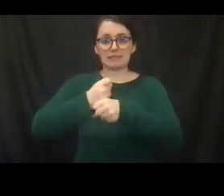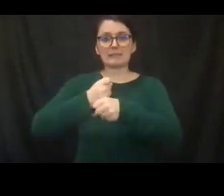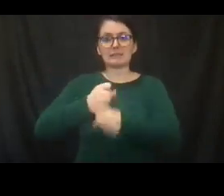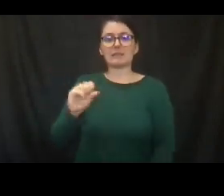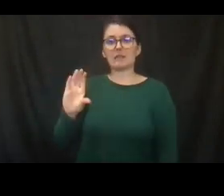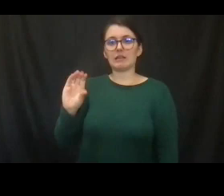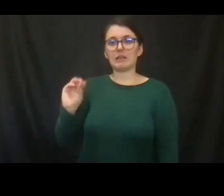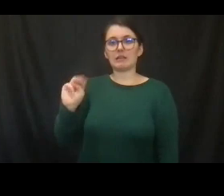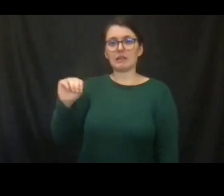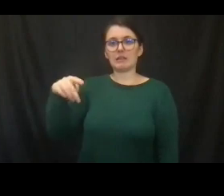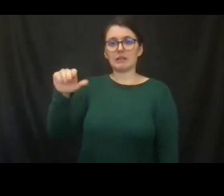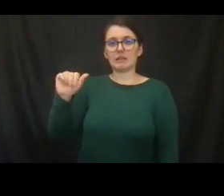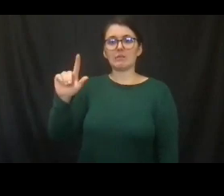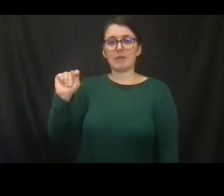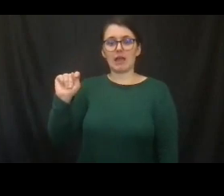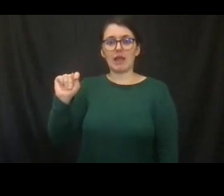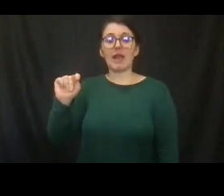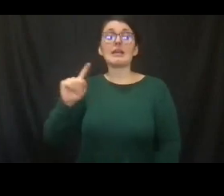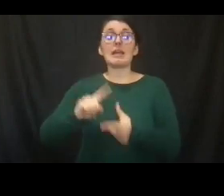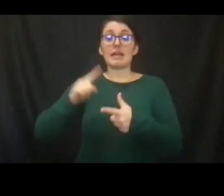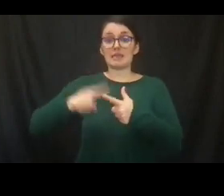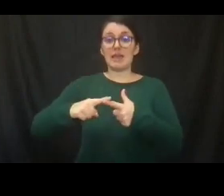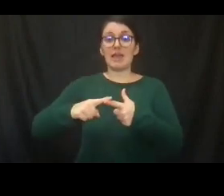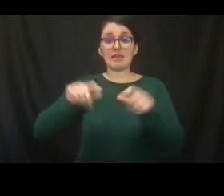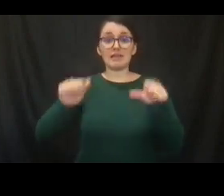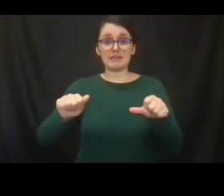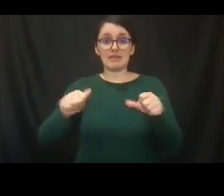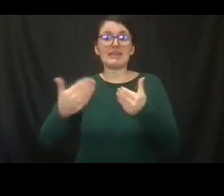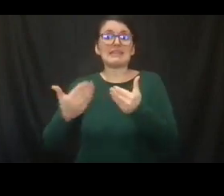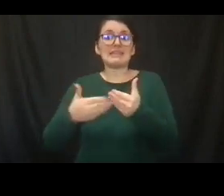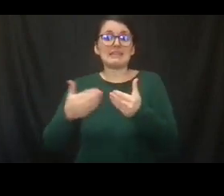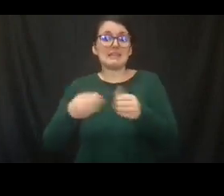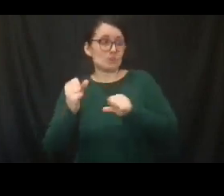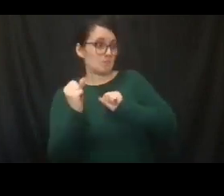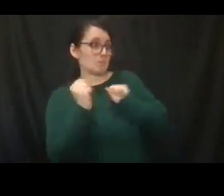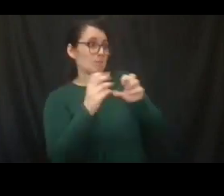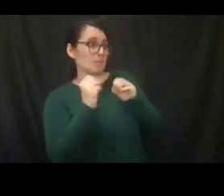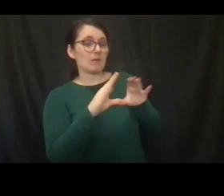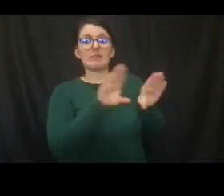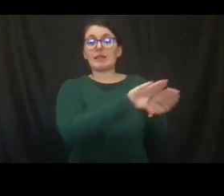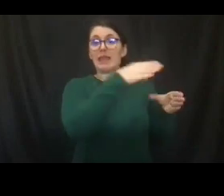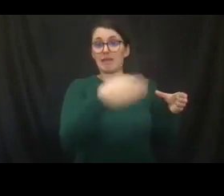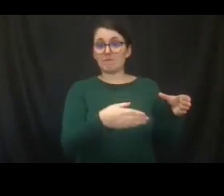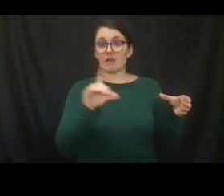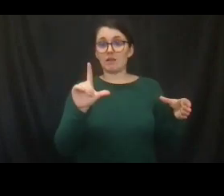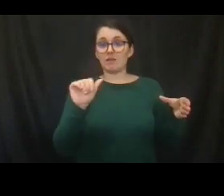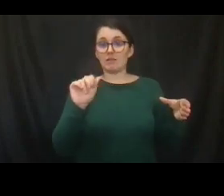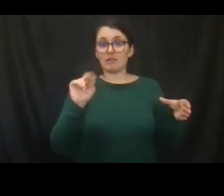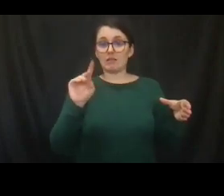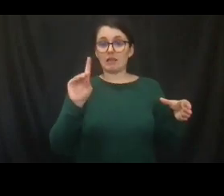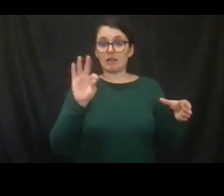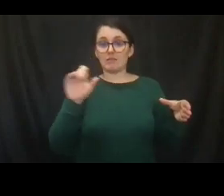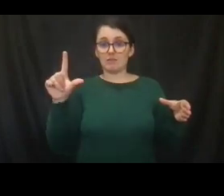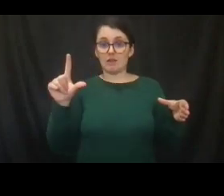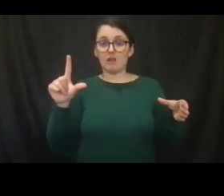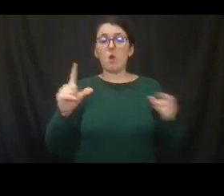to bury it at the landfill. So from here, it's going to go to one more place. It's going to go to its final